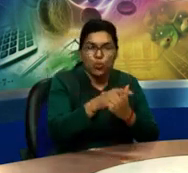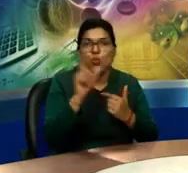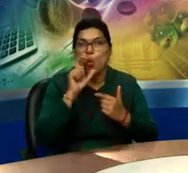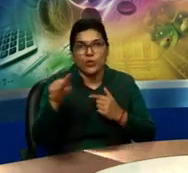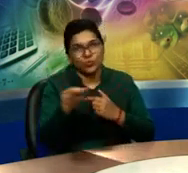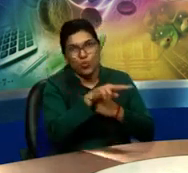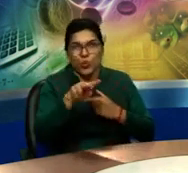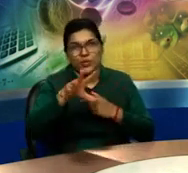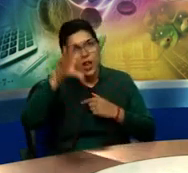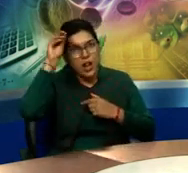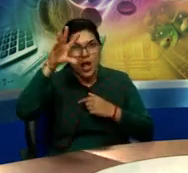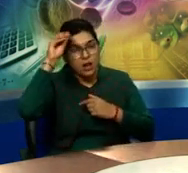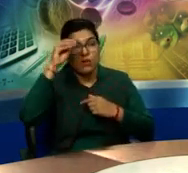and ethics